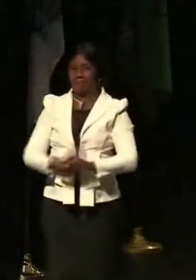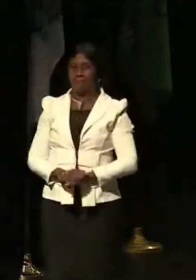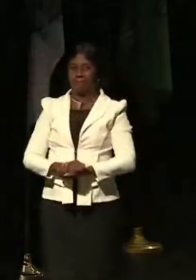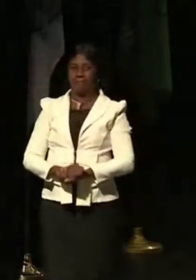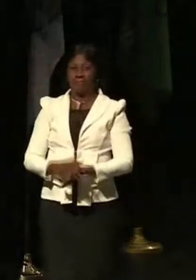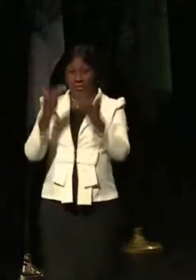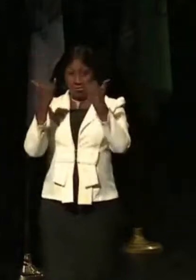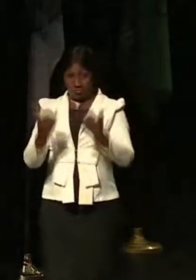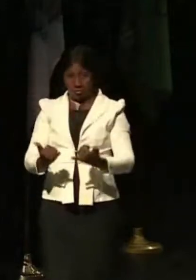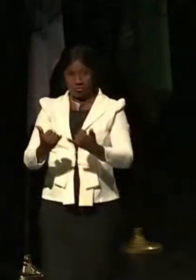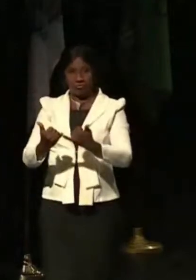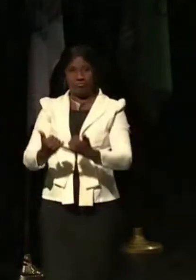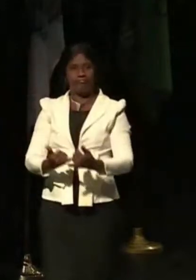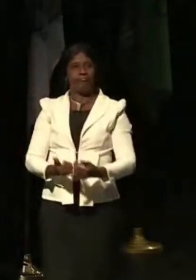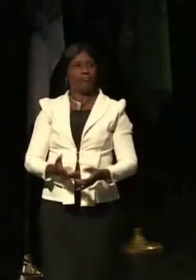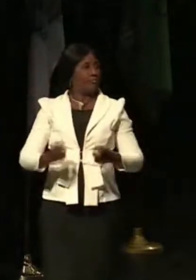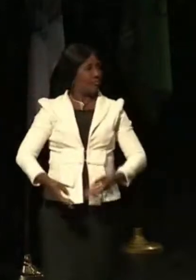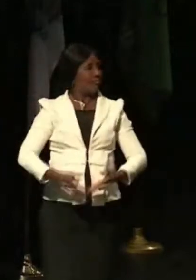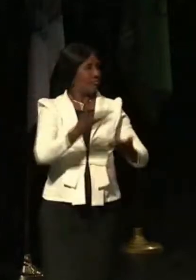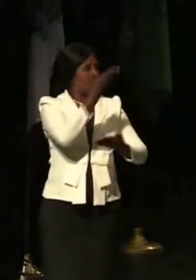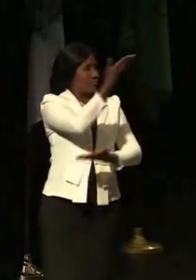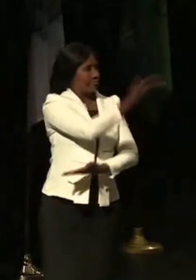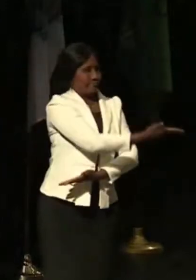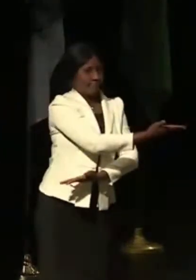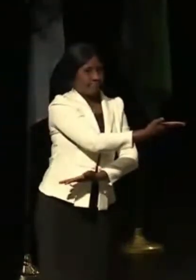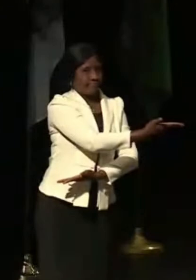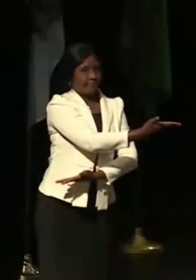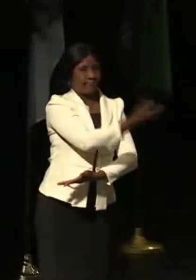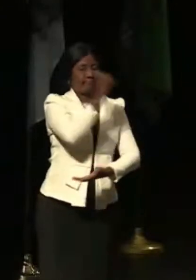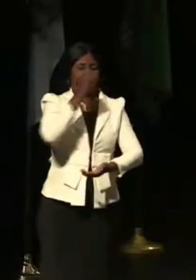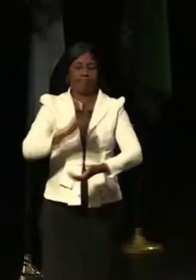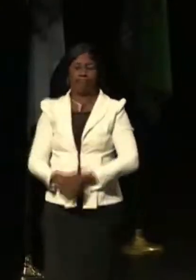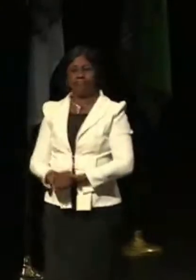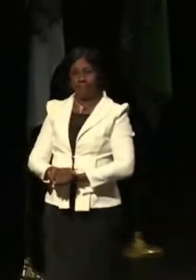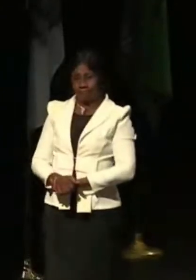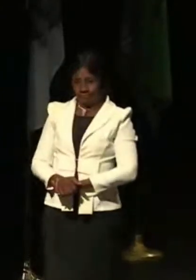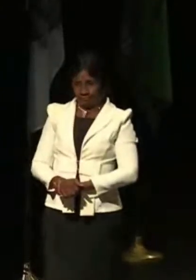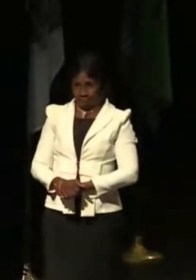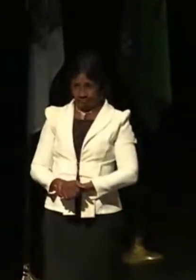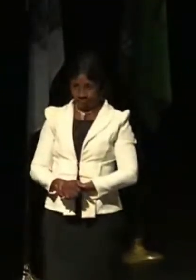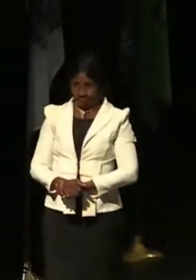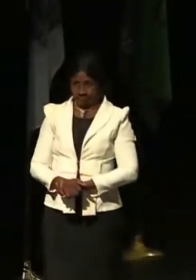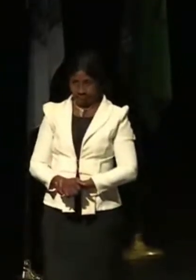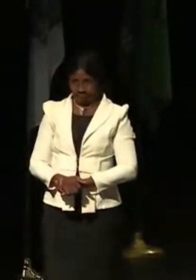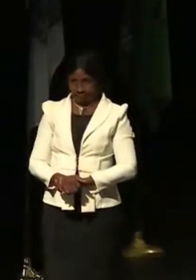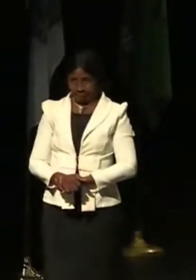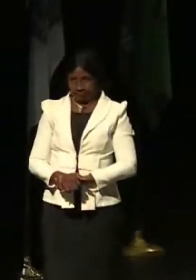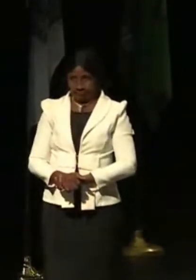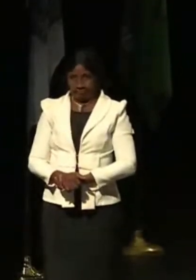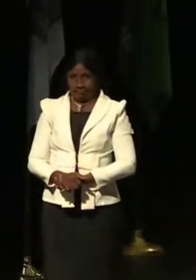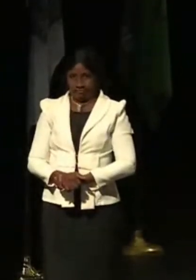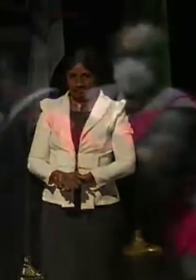I present Langston Roach, Honorary Doctor of Science.